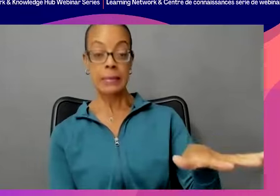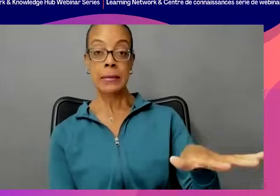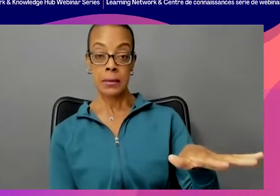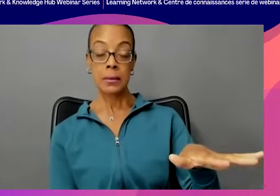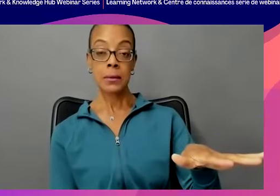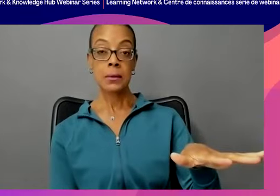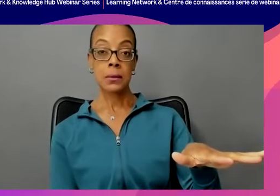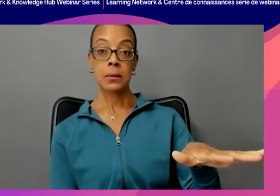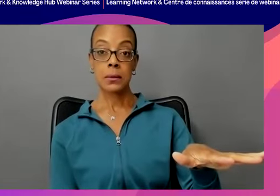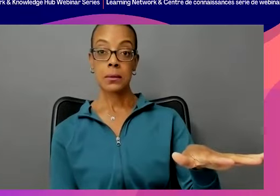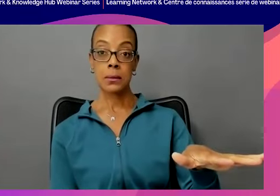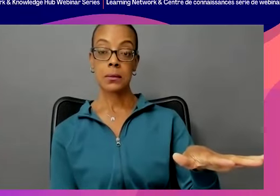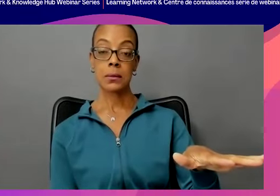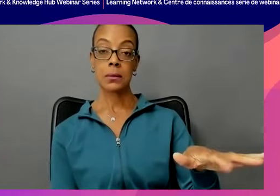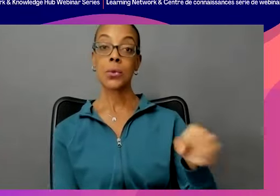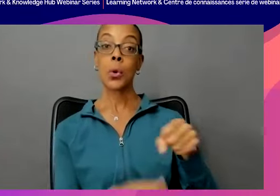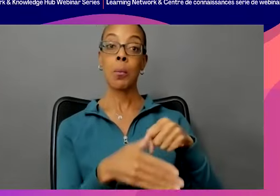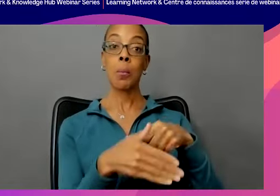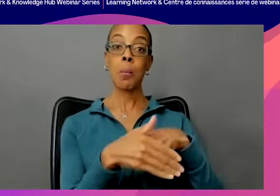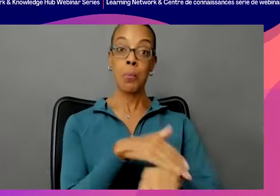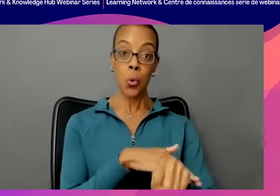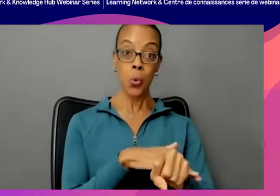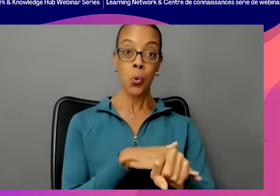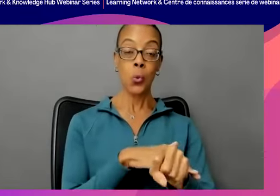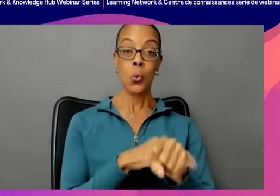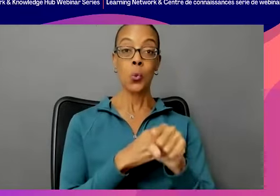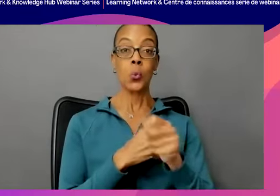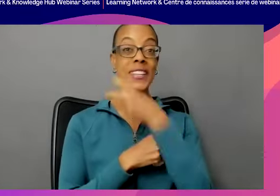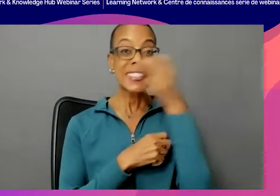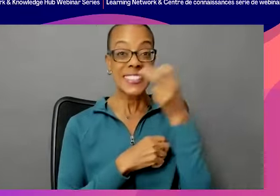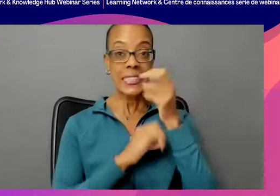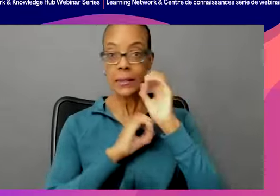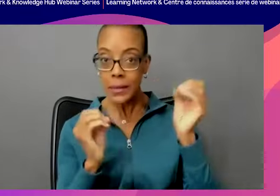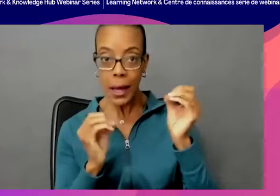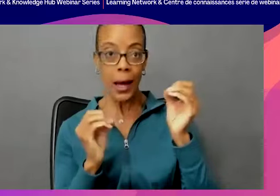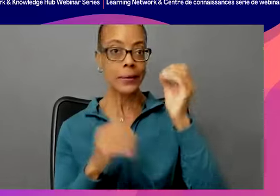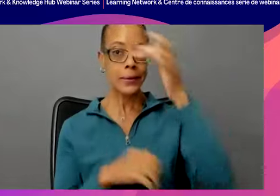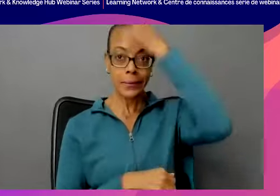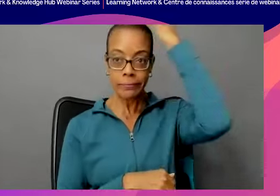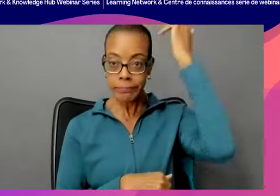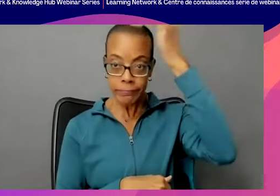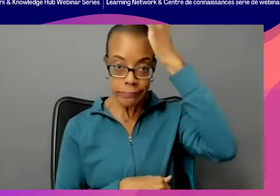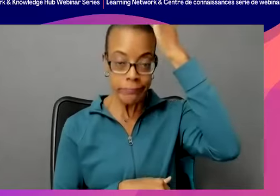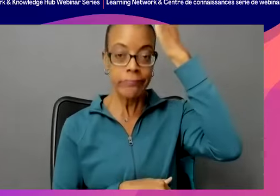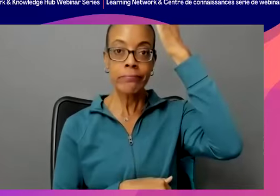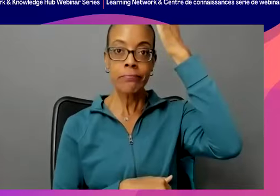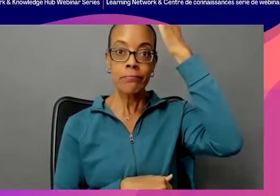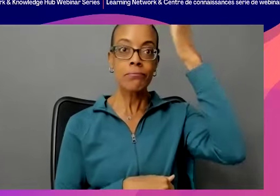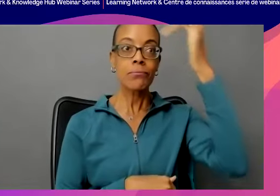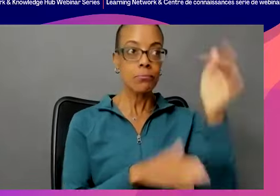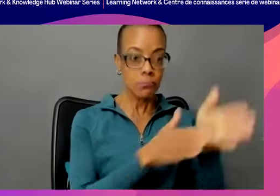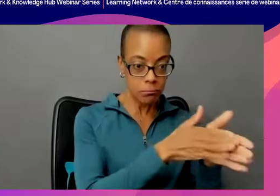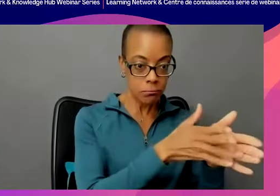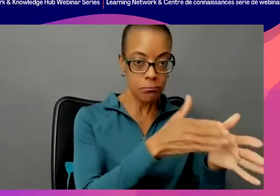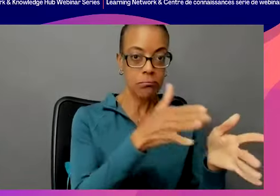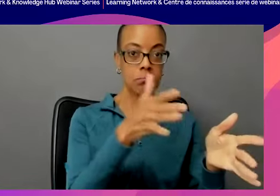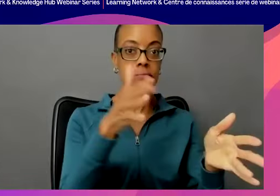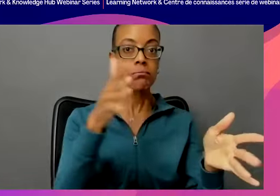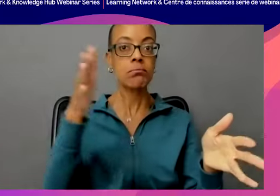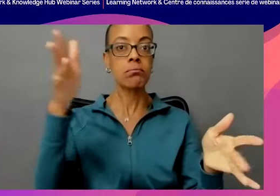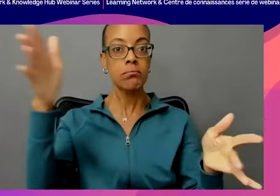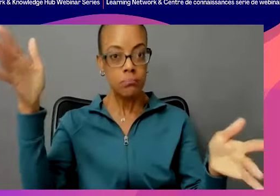youth, they're born with no teeth and they're wrinkly and bald, and they go throughout life. And then as they're